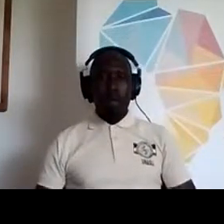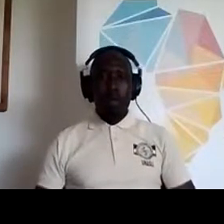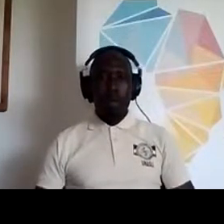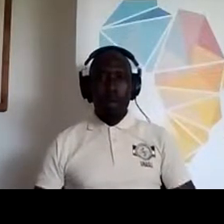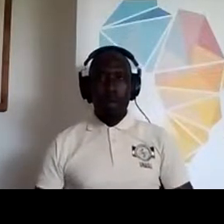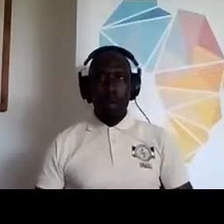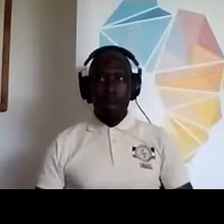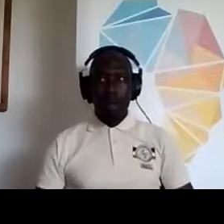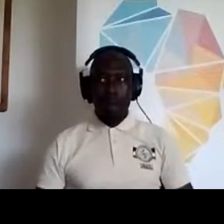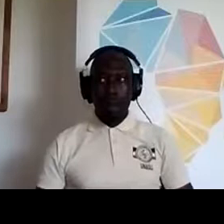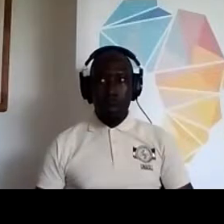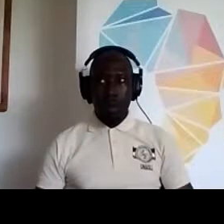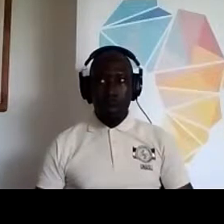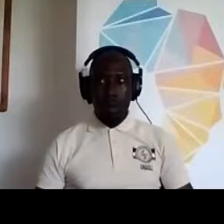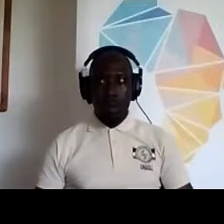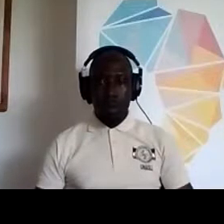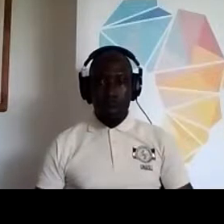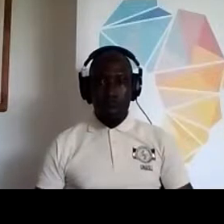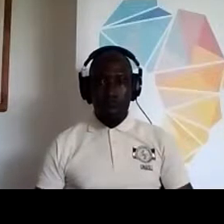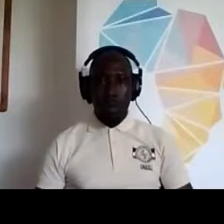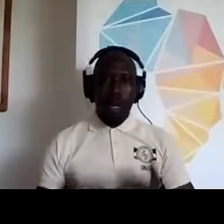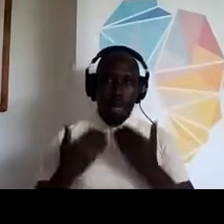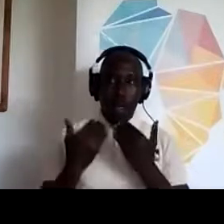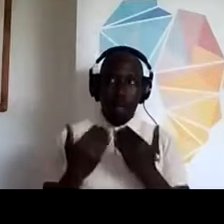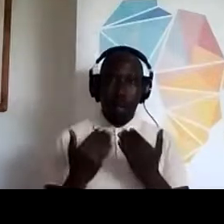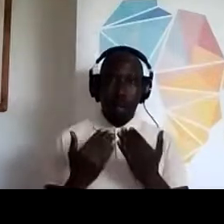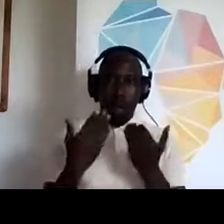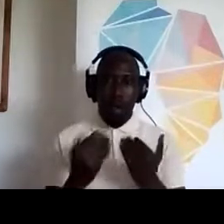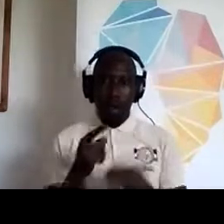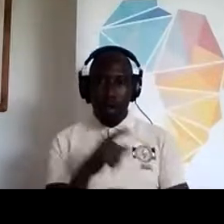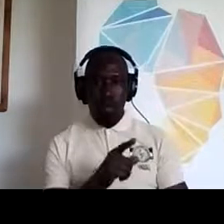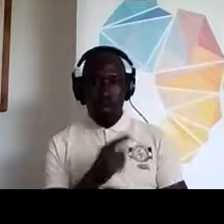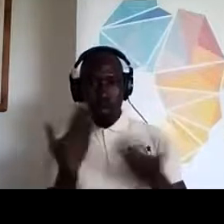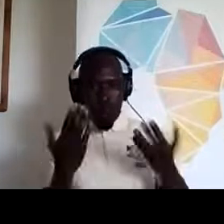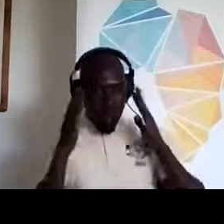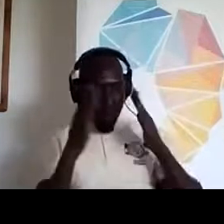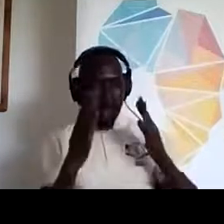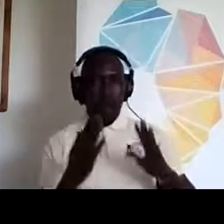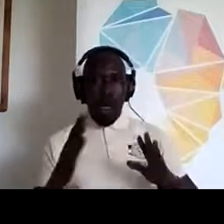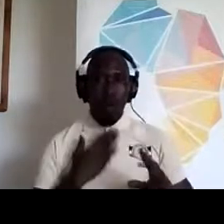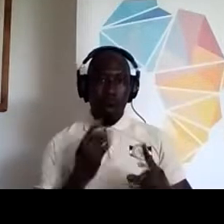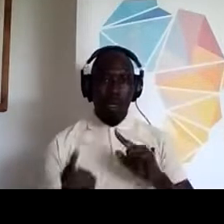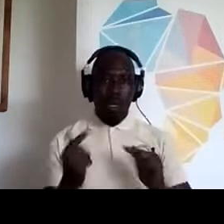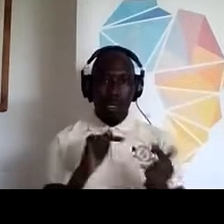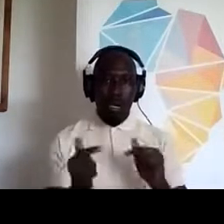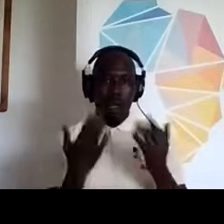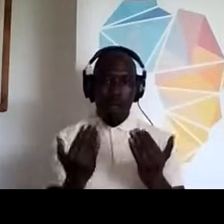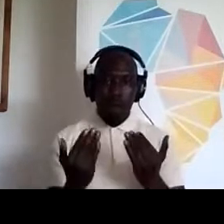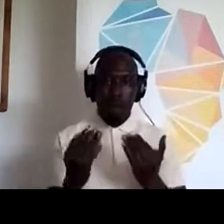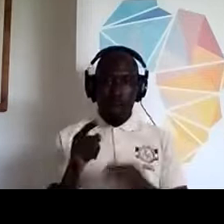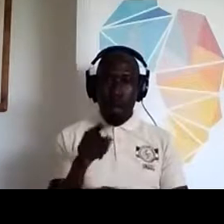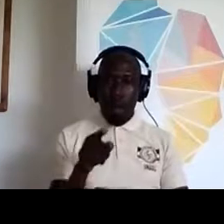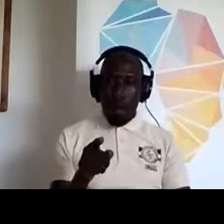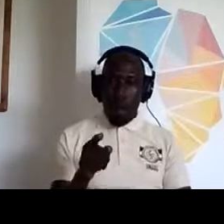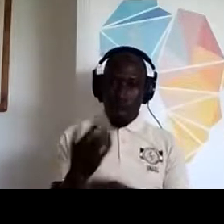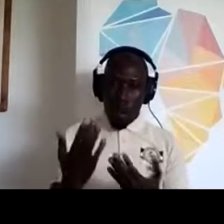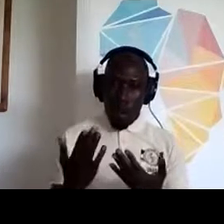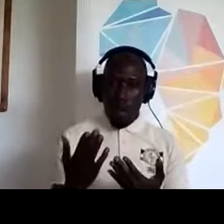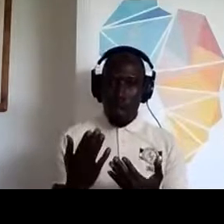much. Thank you, Robert. And now we dive into our discussion. We'll start with you,